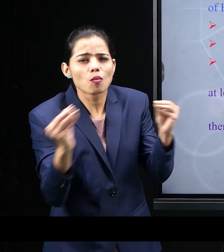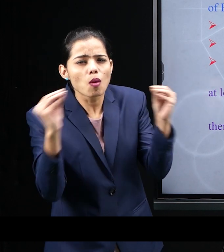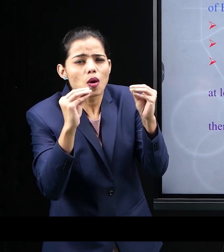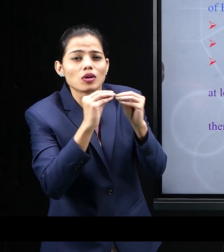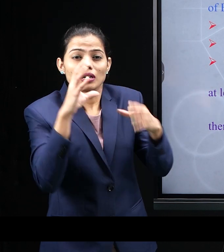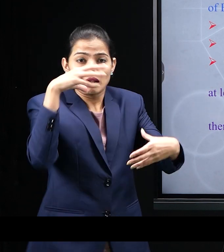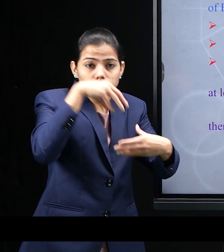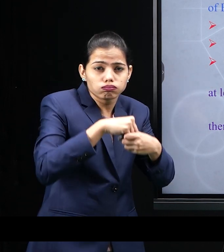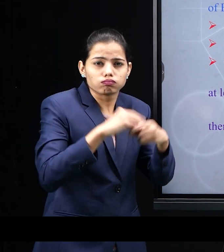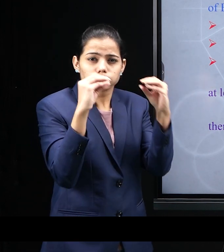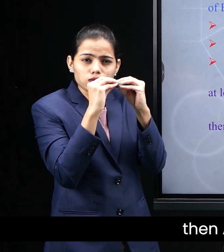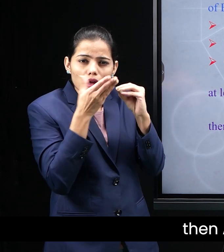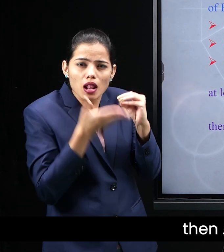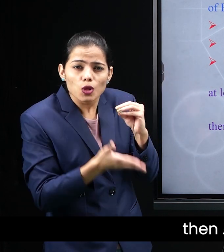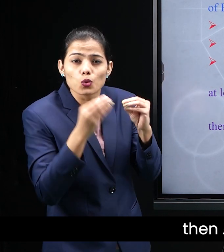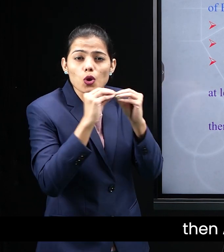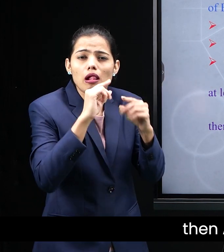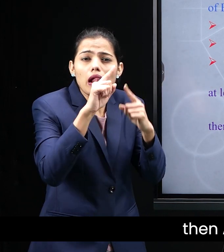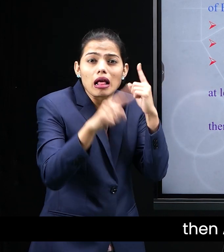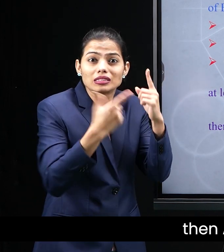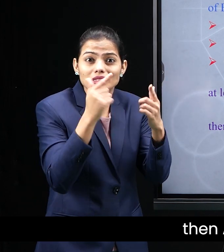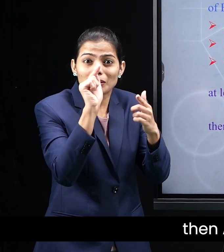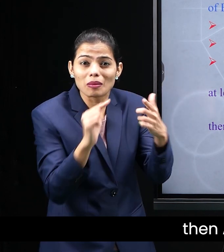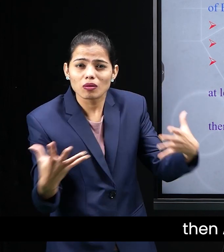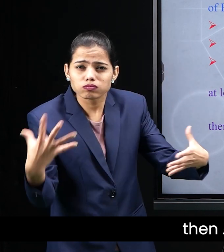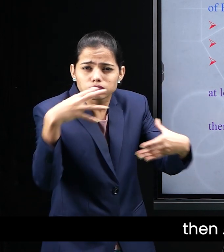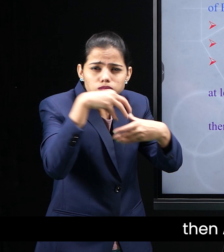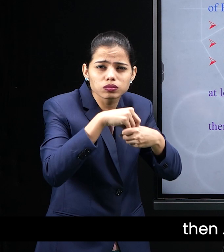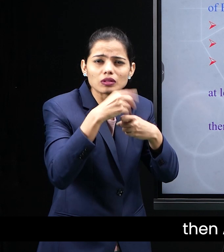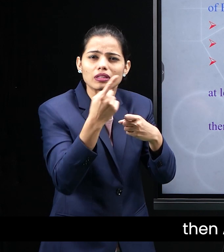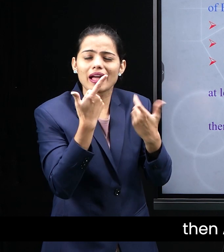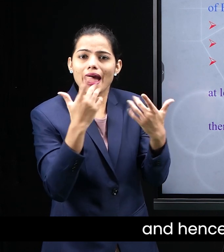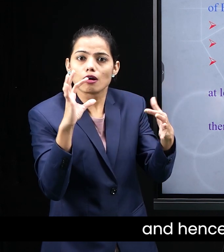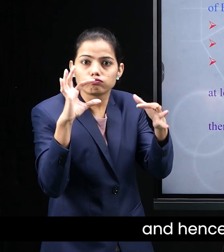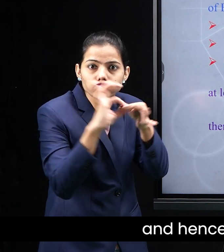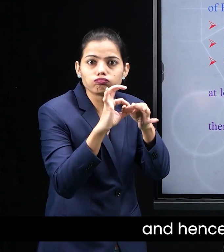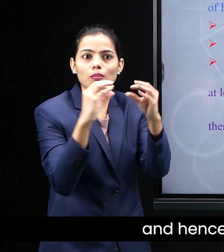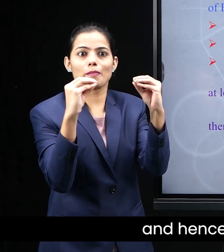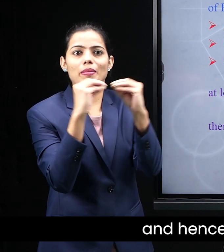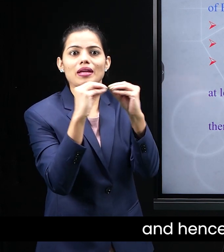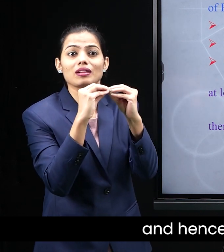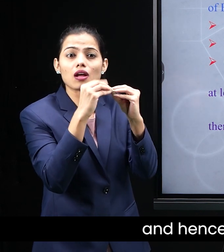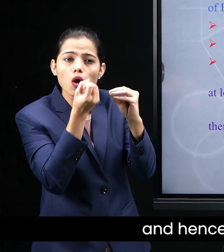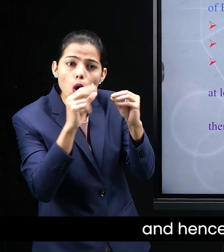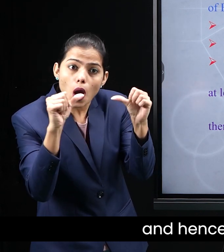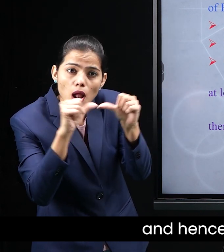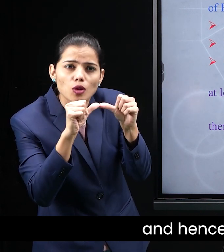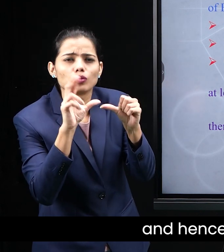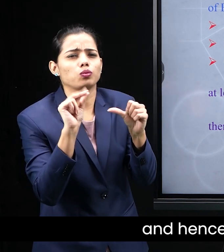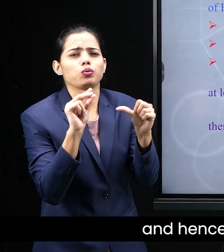B. Then A has more elements than B and hence there is at least one element